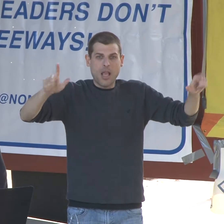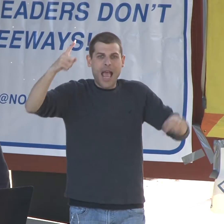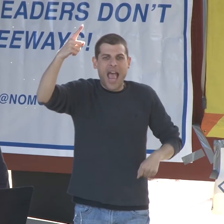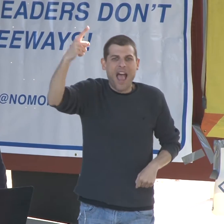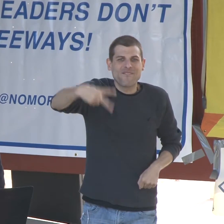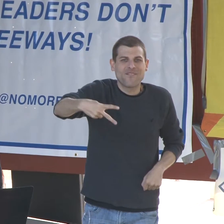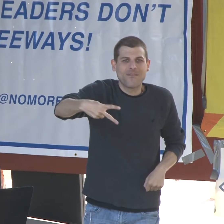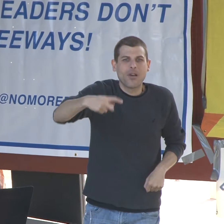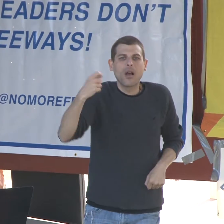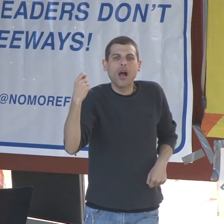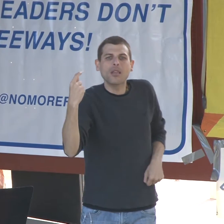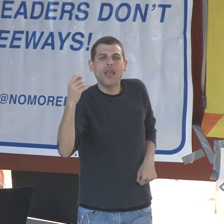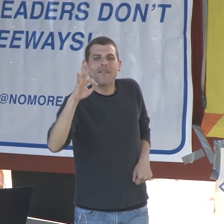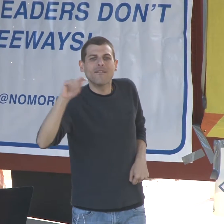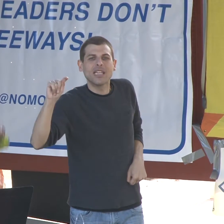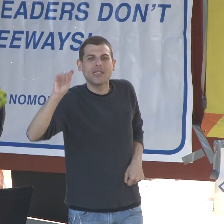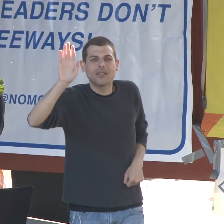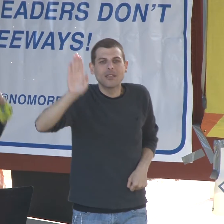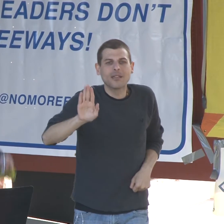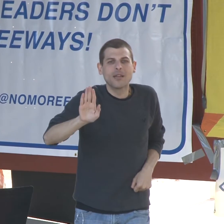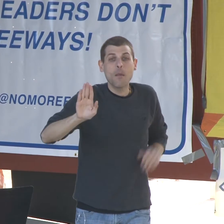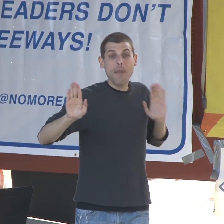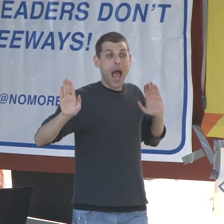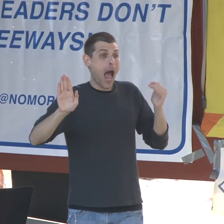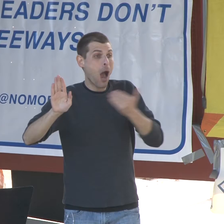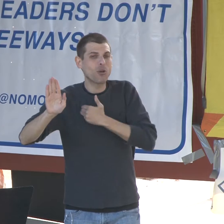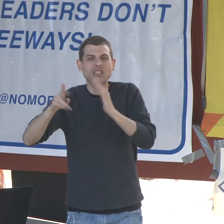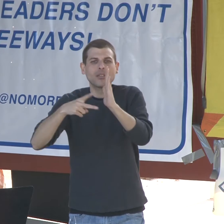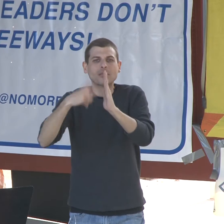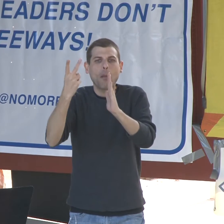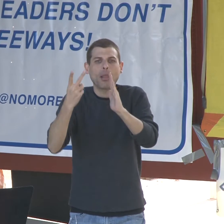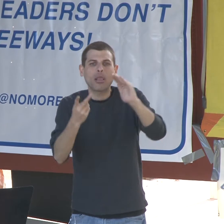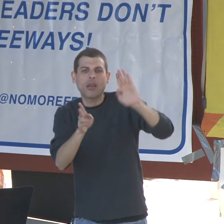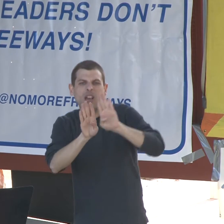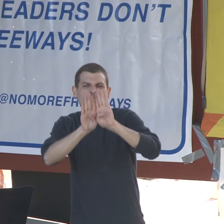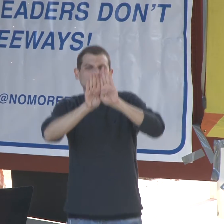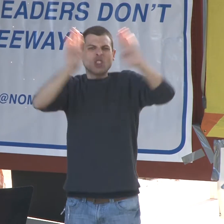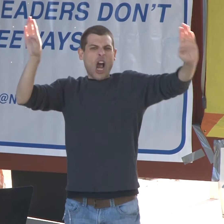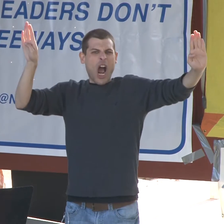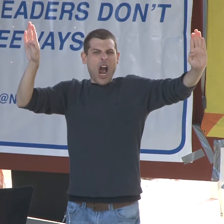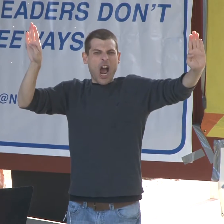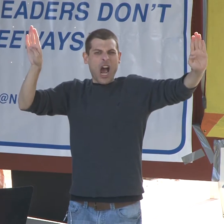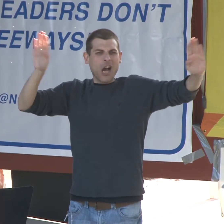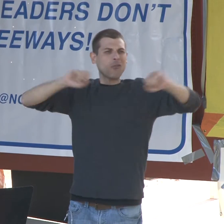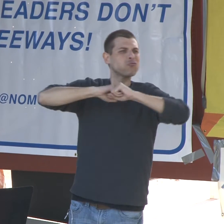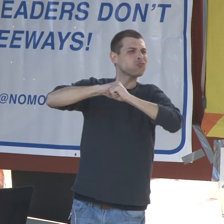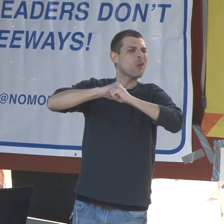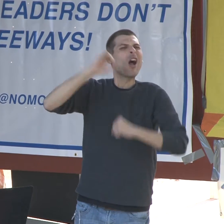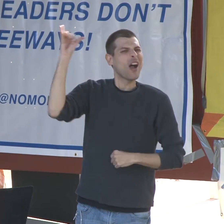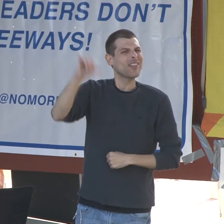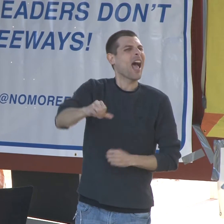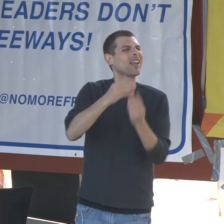was half that high. And that's ODOT's solution to the environmental problem that they're going to create by widening the freeway.